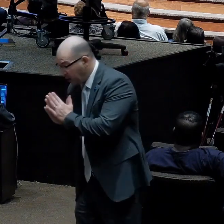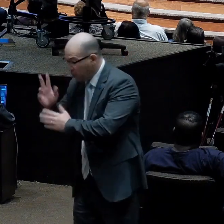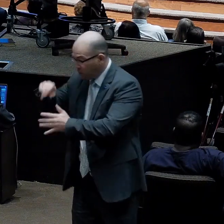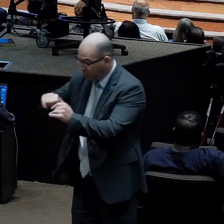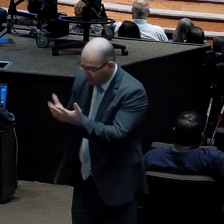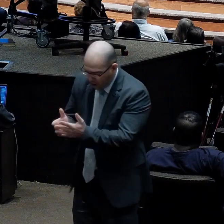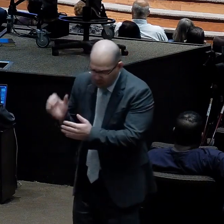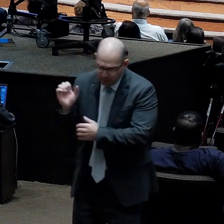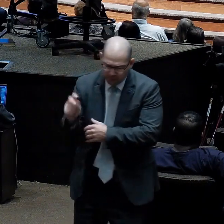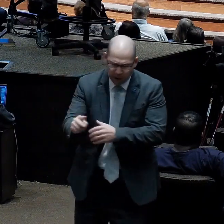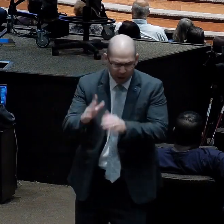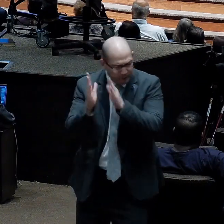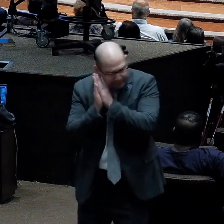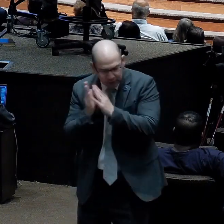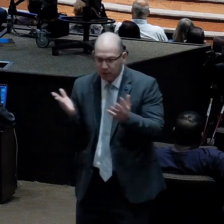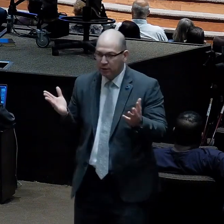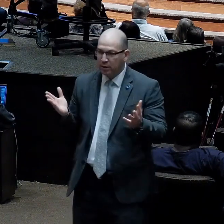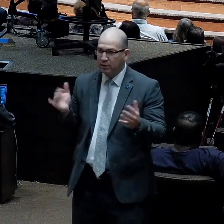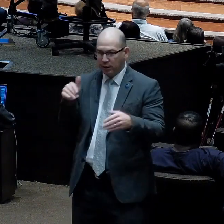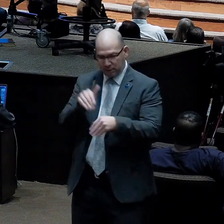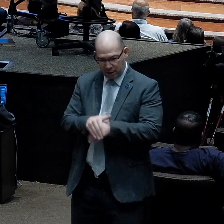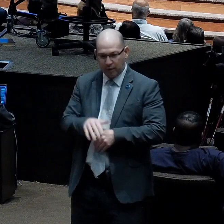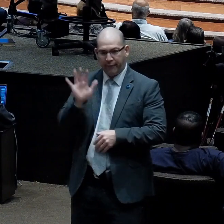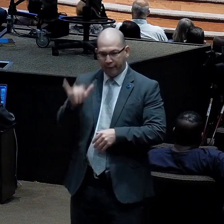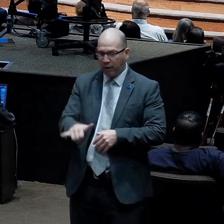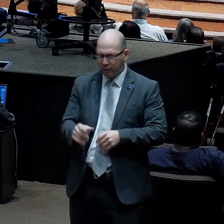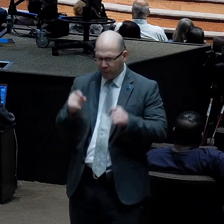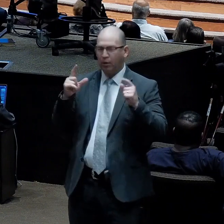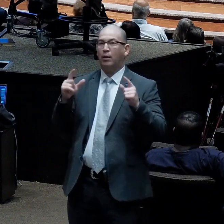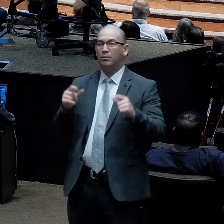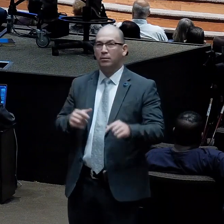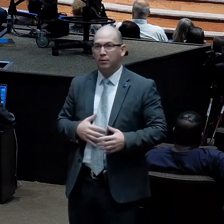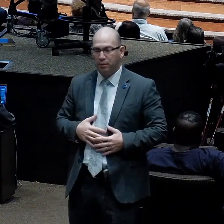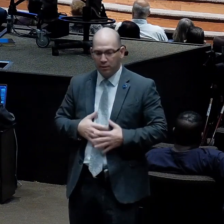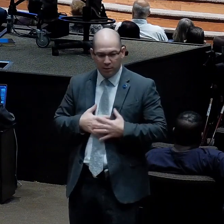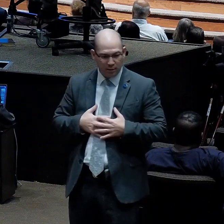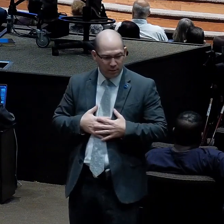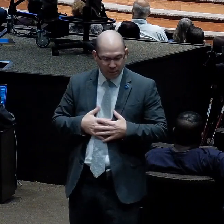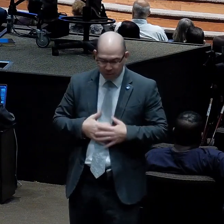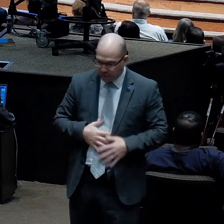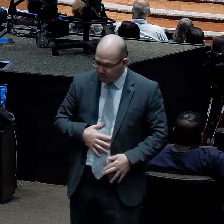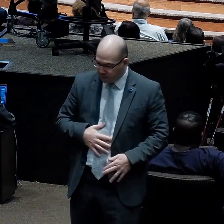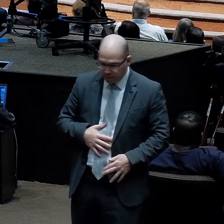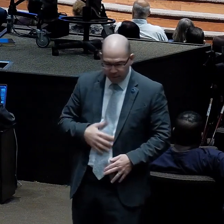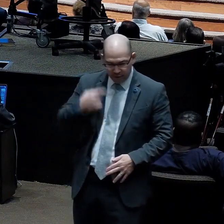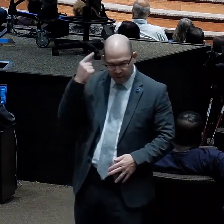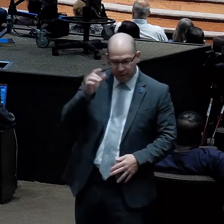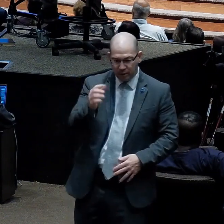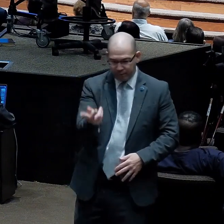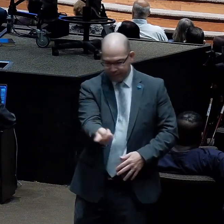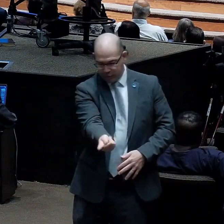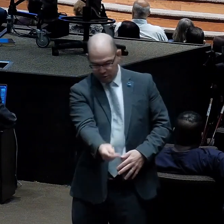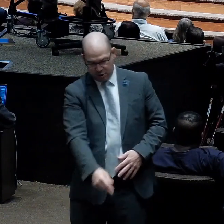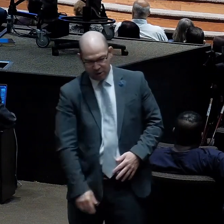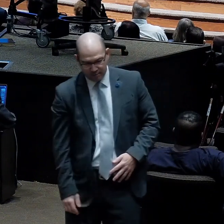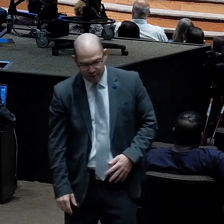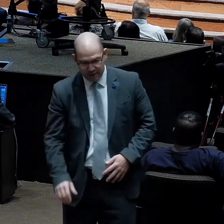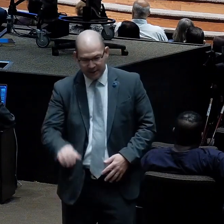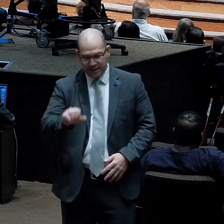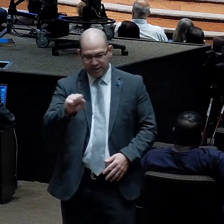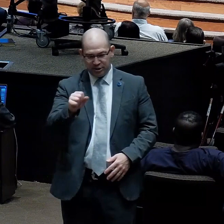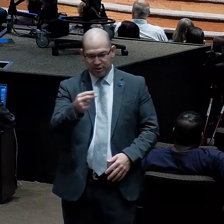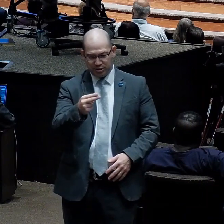bed. And that was one of those nights I woke up. And I don't know why I was thinking about Shimri and Brother Ning.